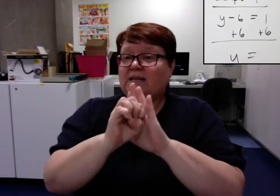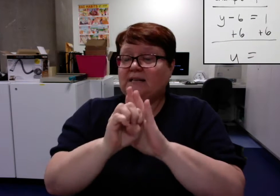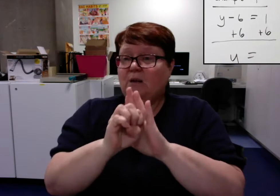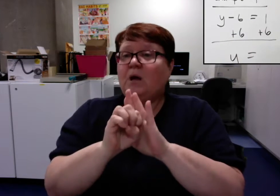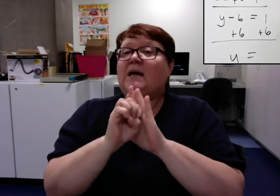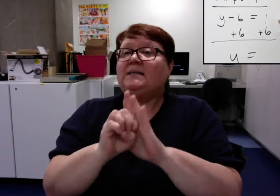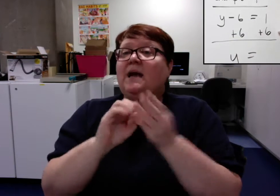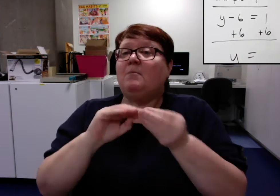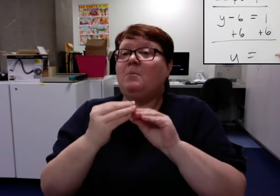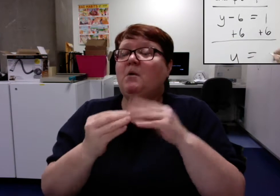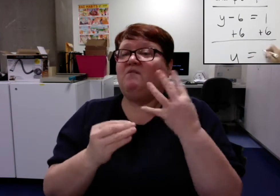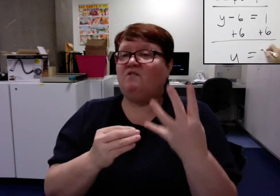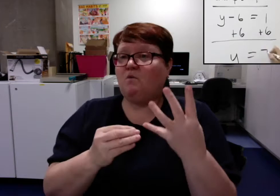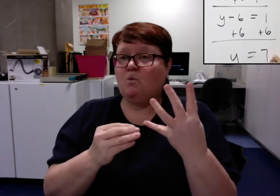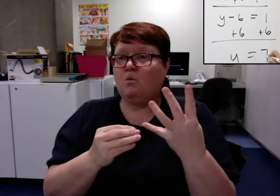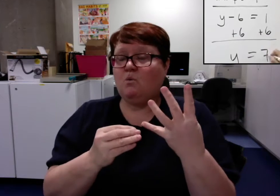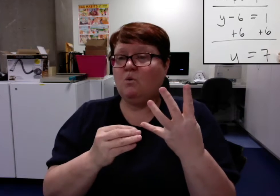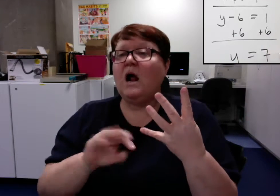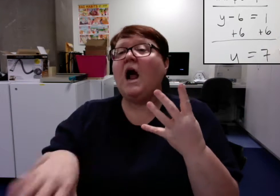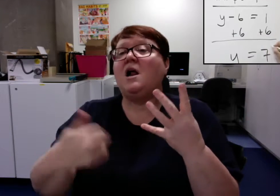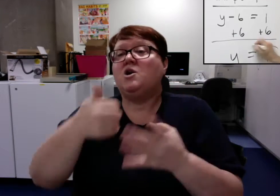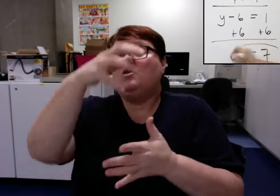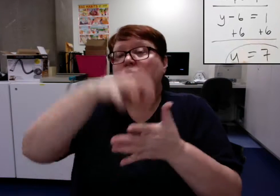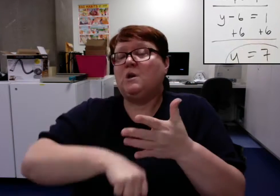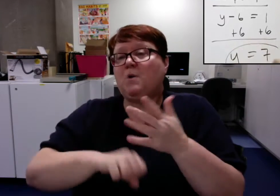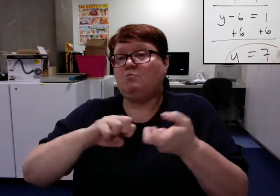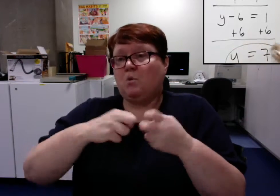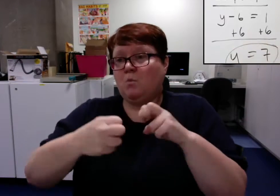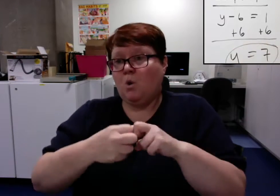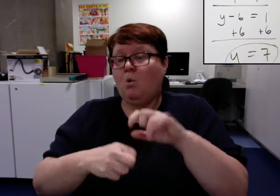Y then will equal 1 plus 6, or 7.